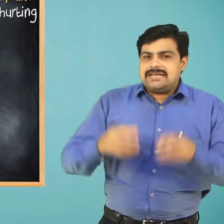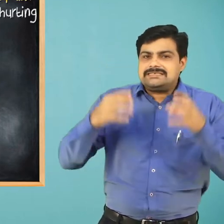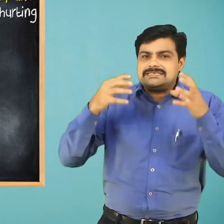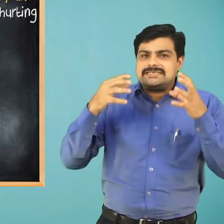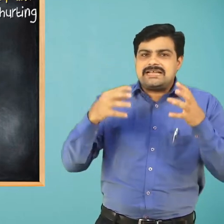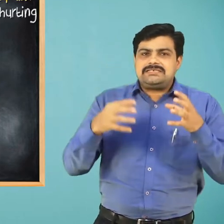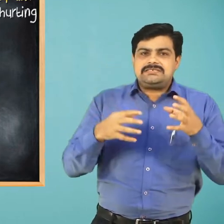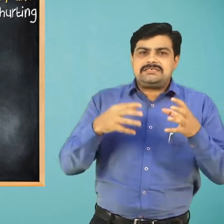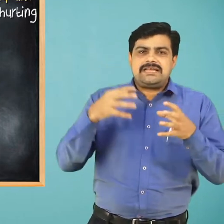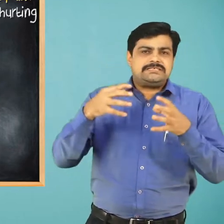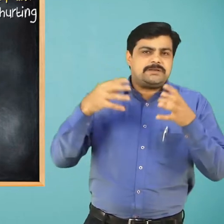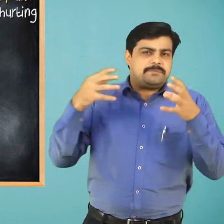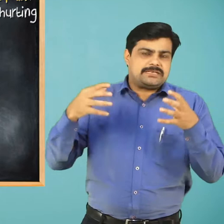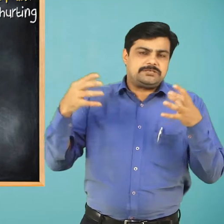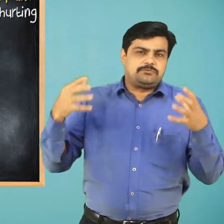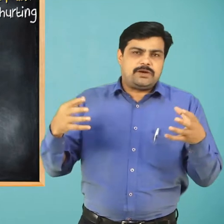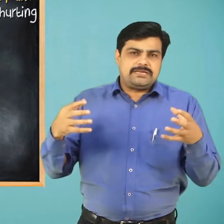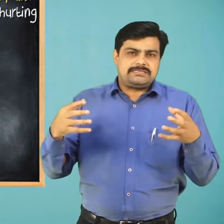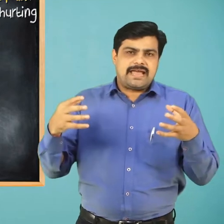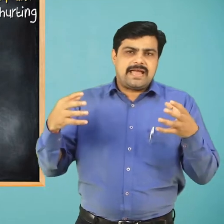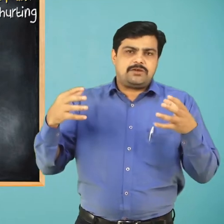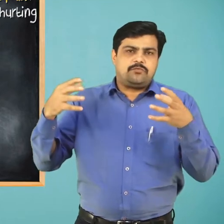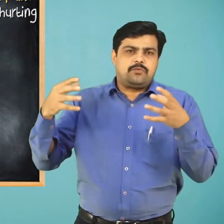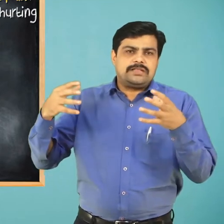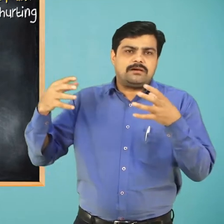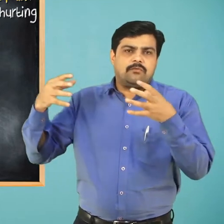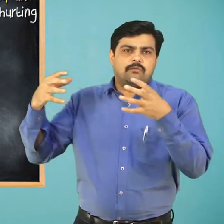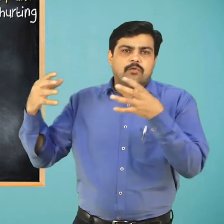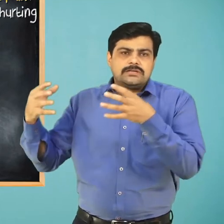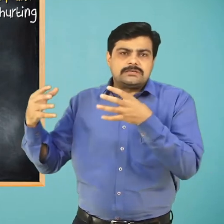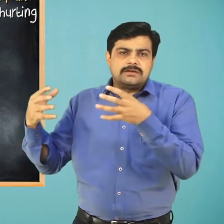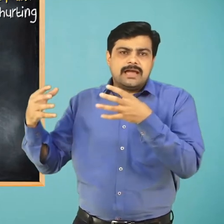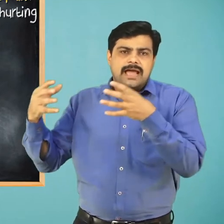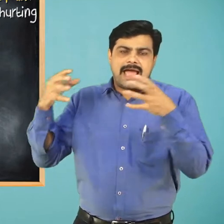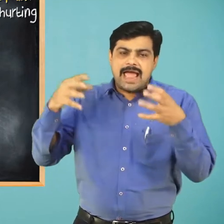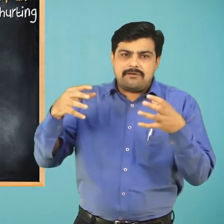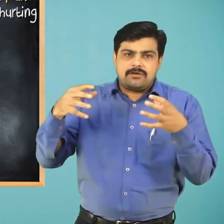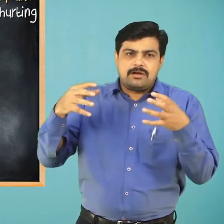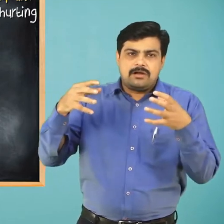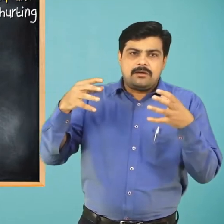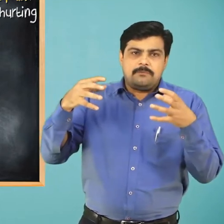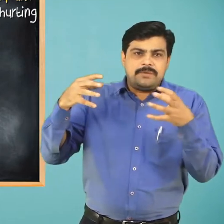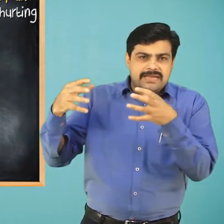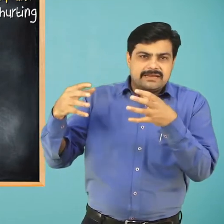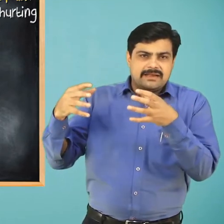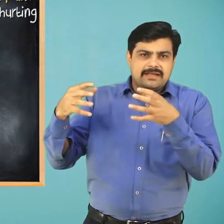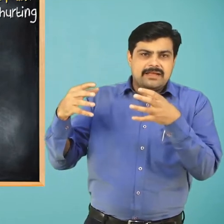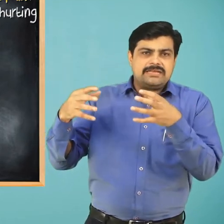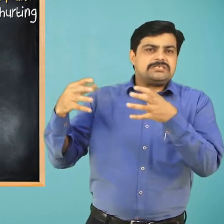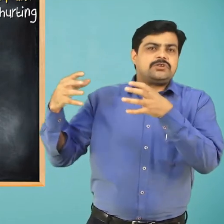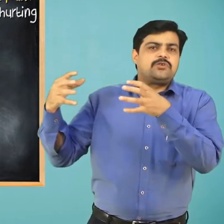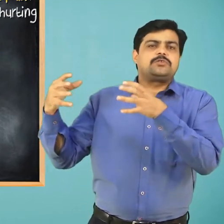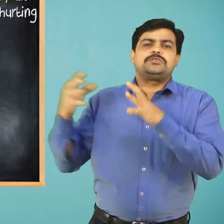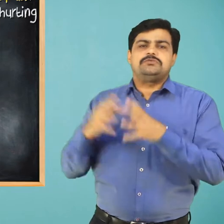the sentence is in passive voice and with would have been, it is not